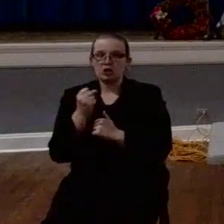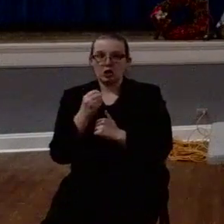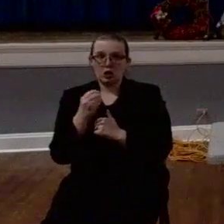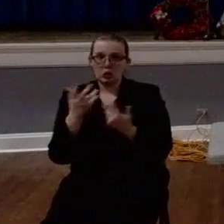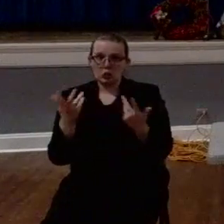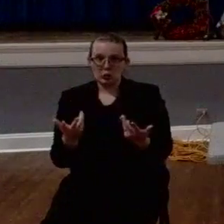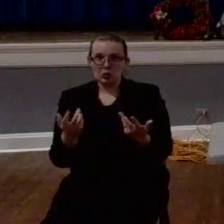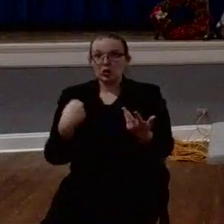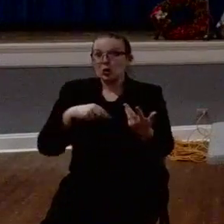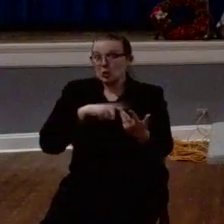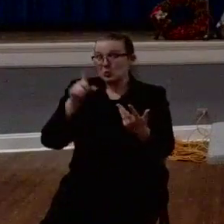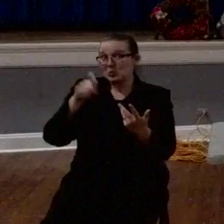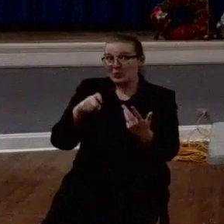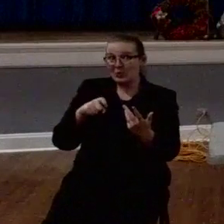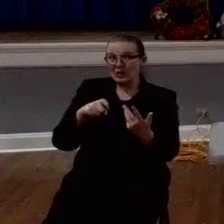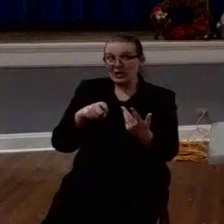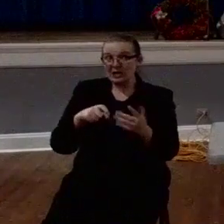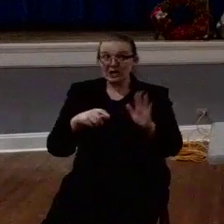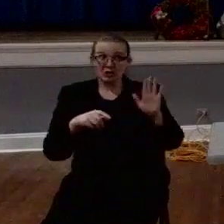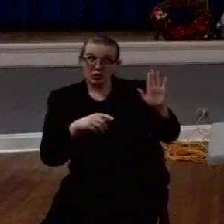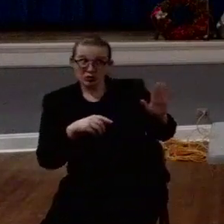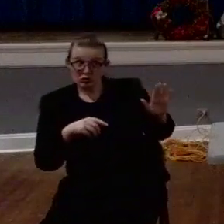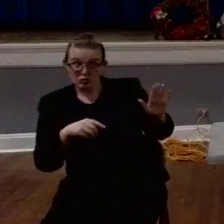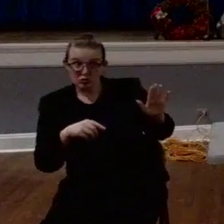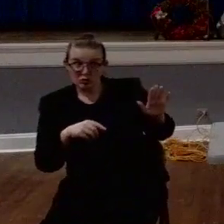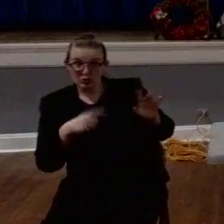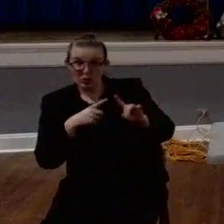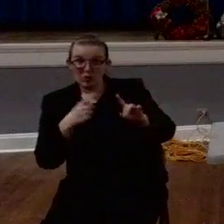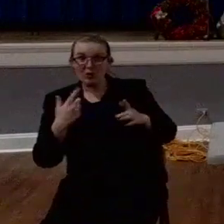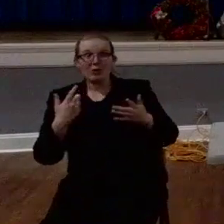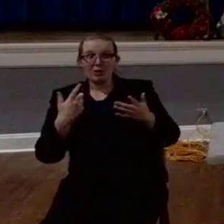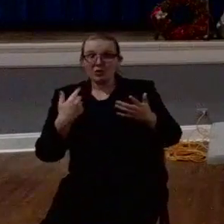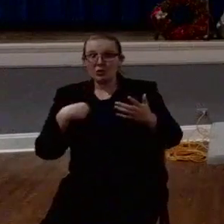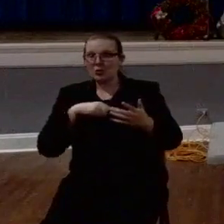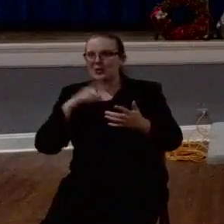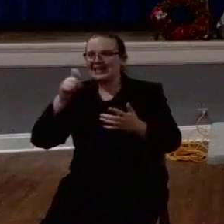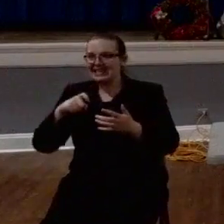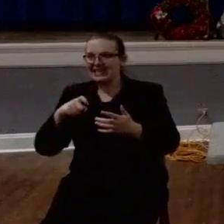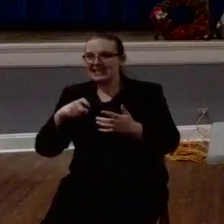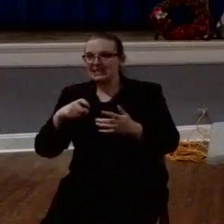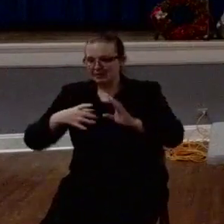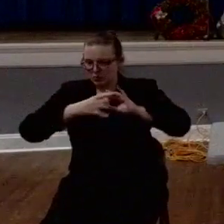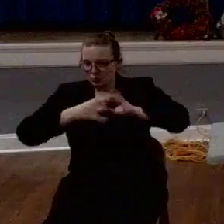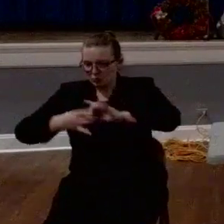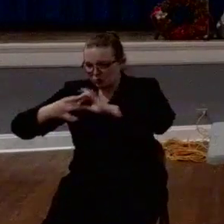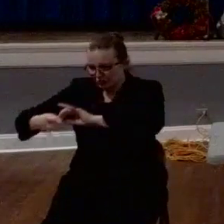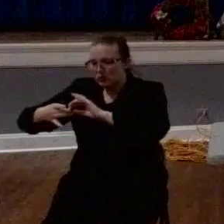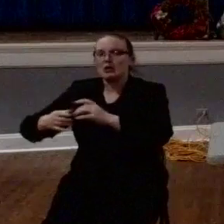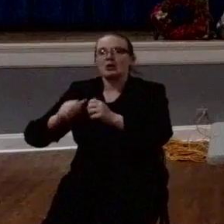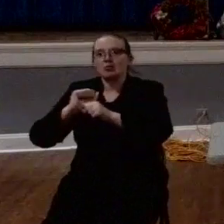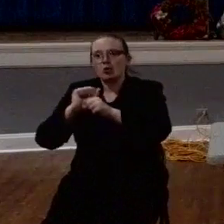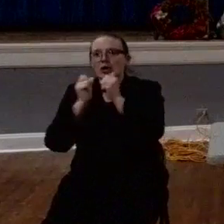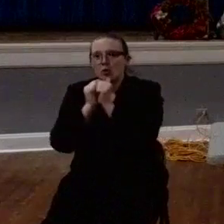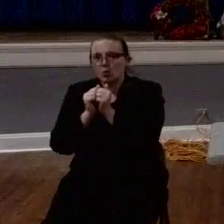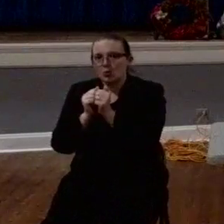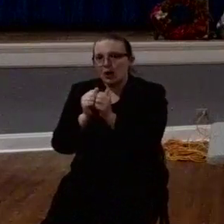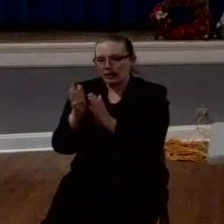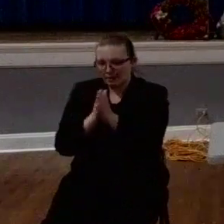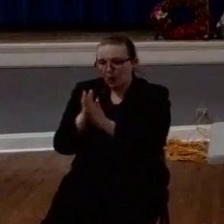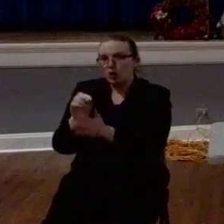that, we need to take a cue from you because you will not do it. We need to be in tandem with Parks and Recs as